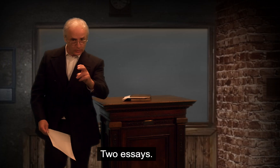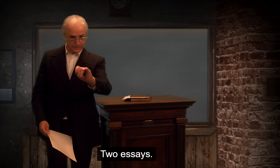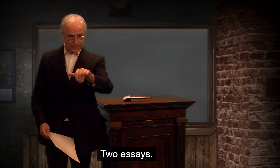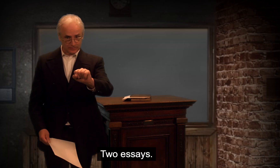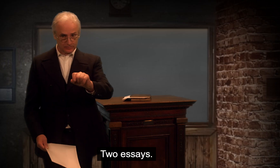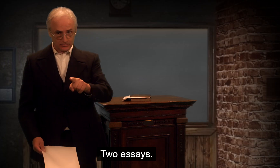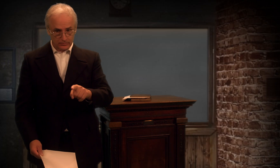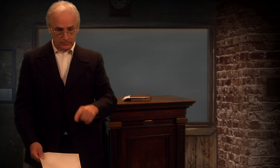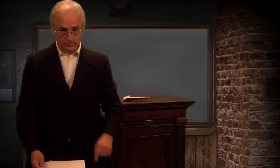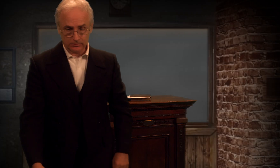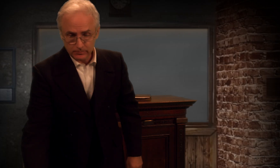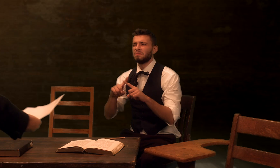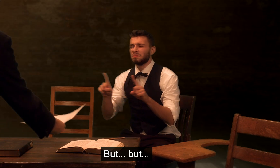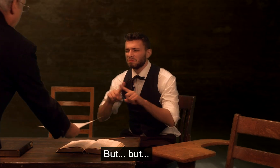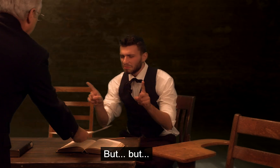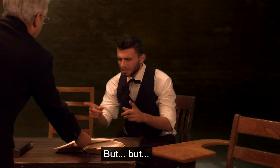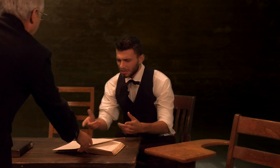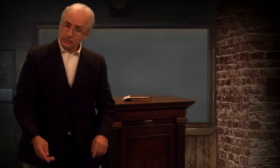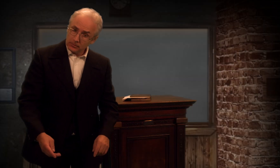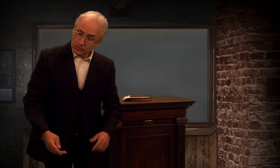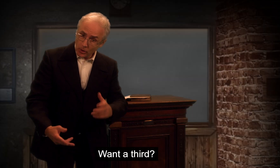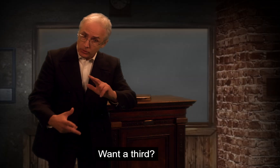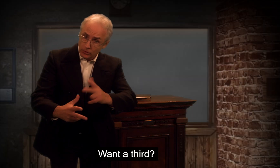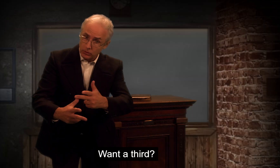2 essays. But. 1 1/3.